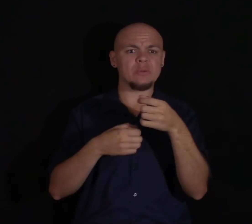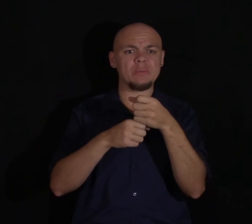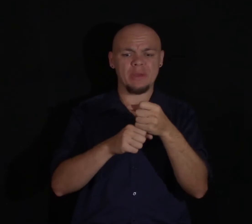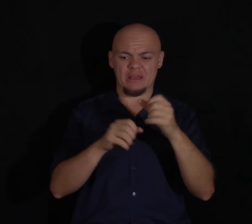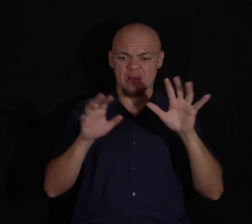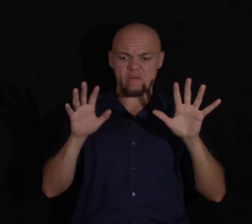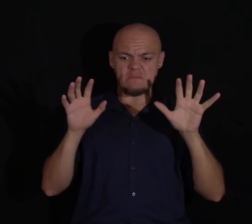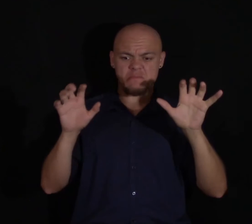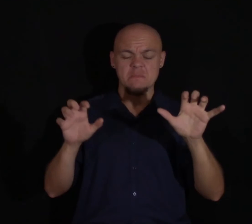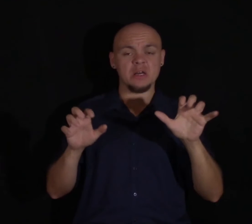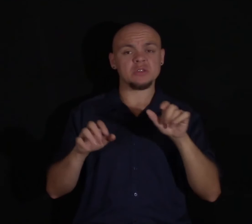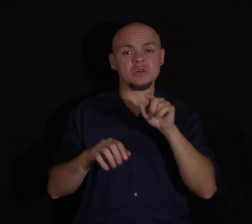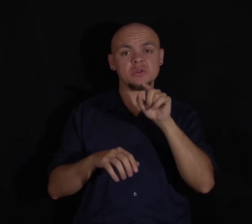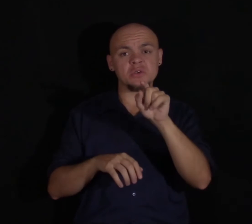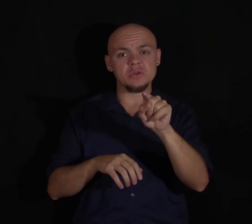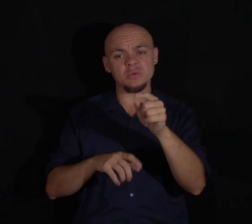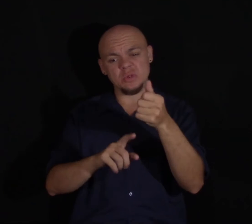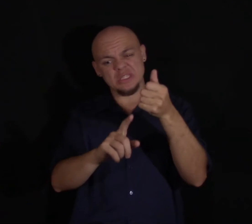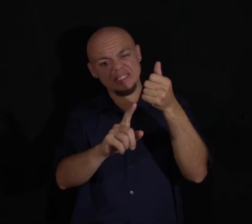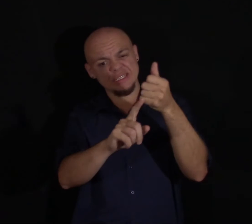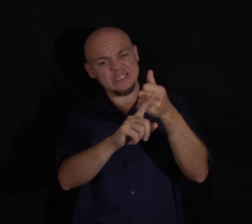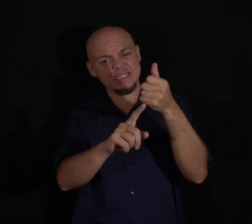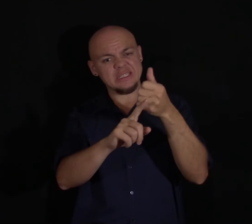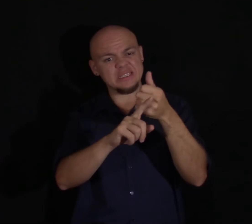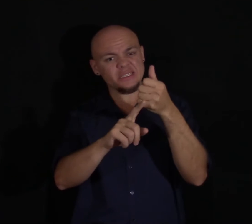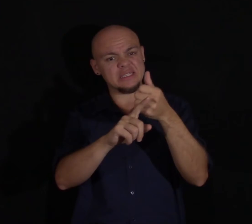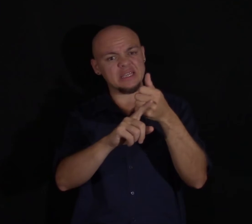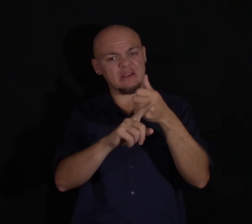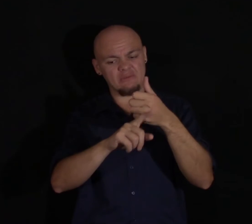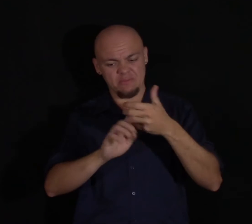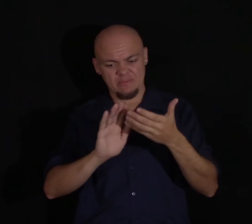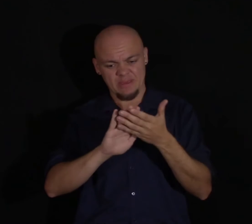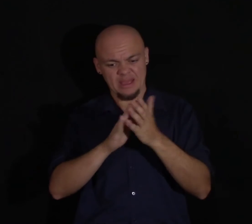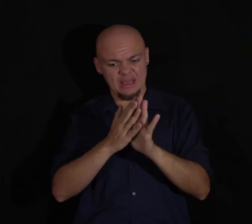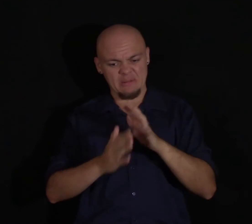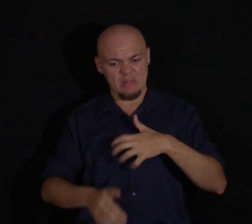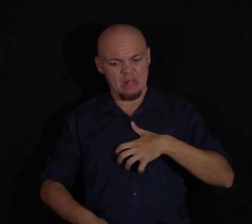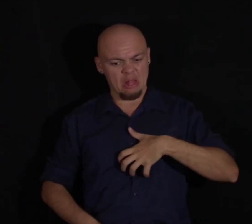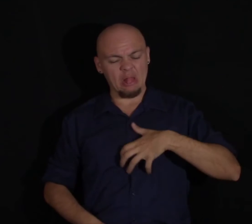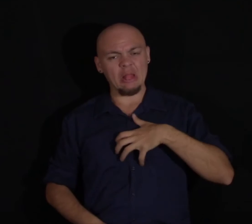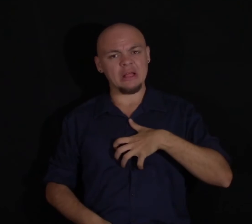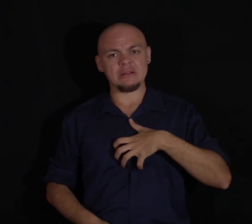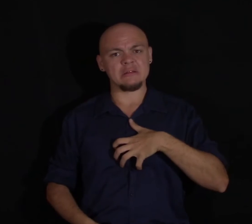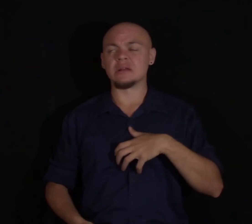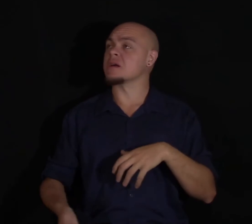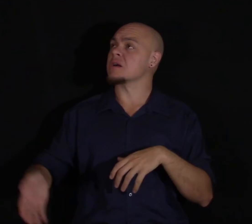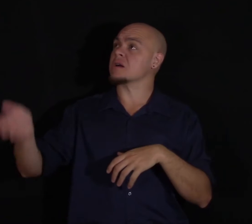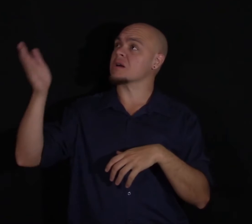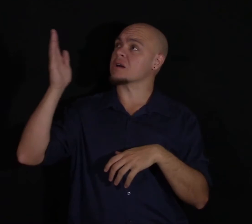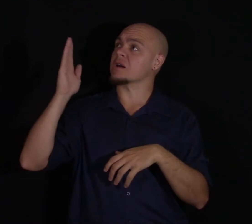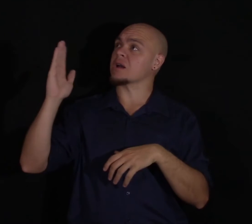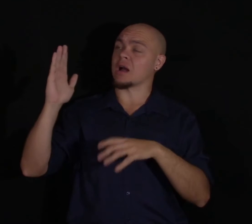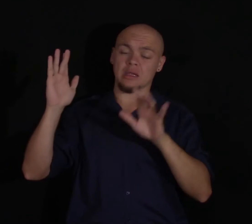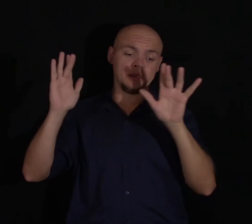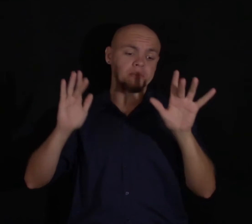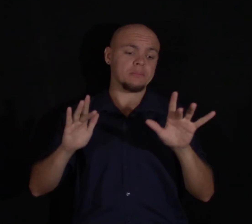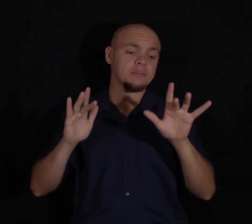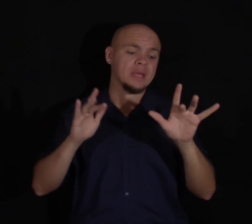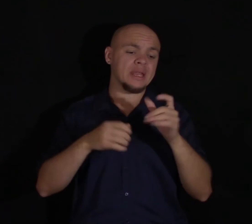even you turned from me in disgust? God in pity made man beautiful and alluring after his